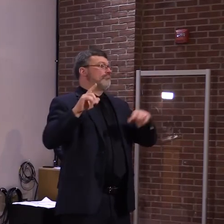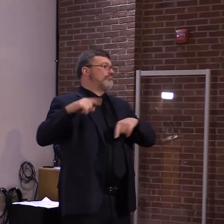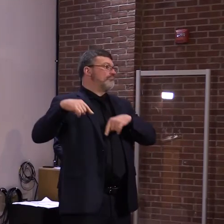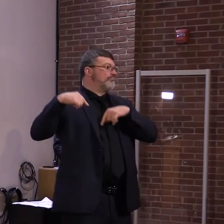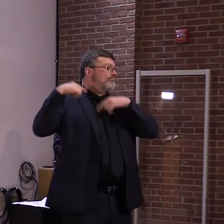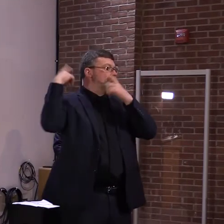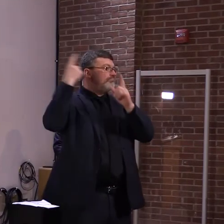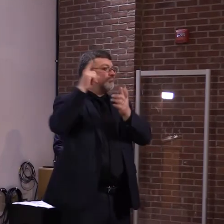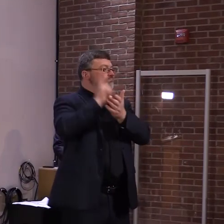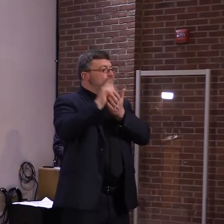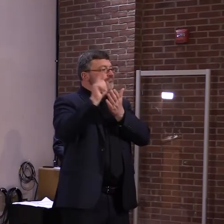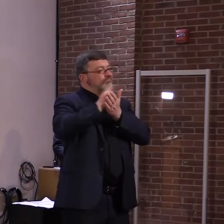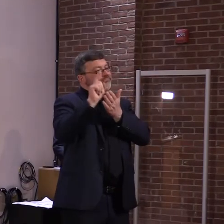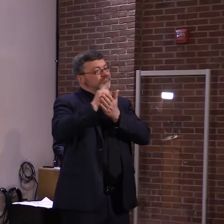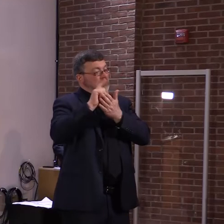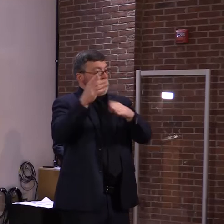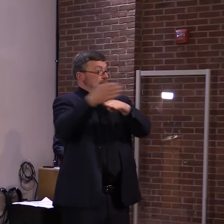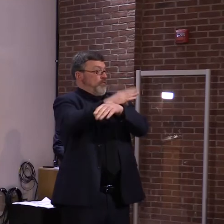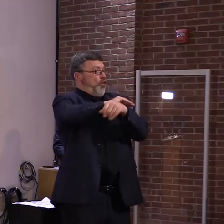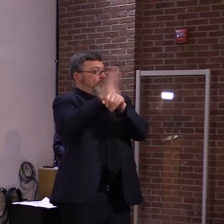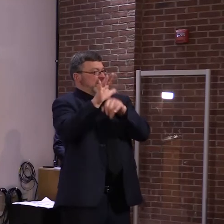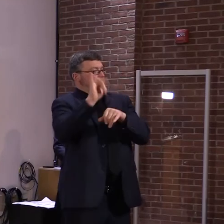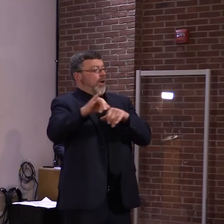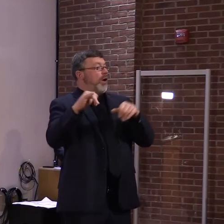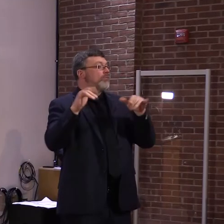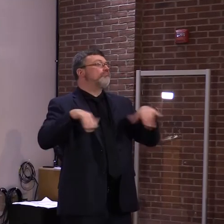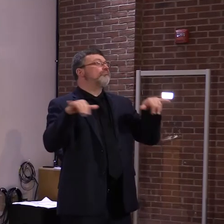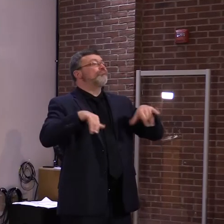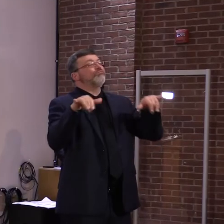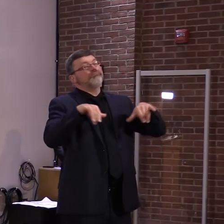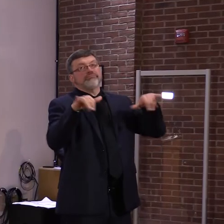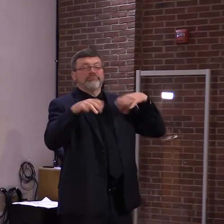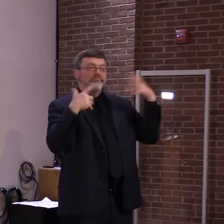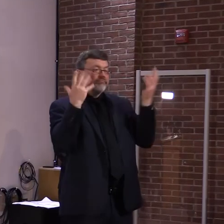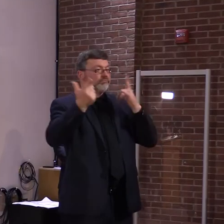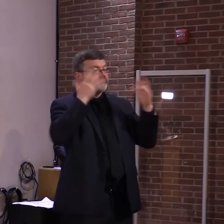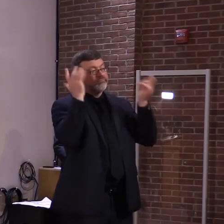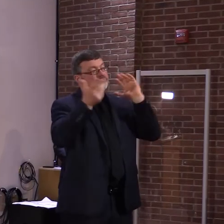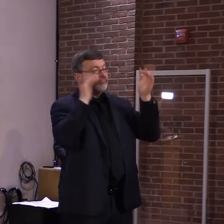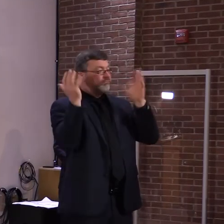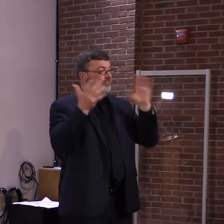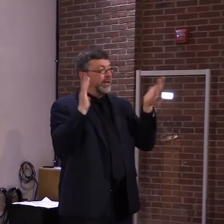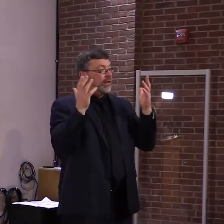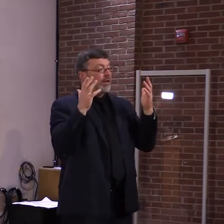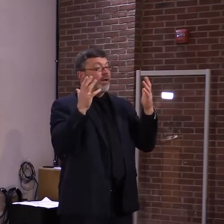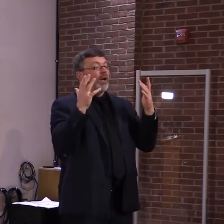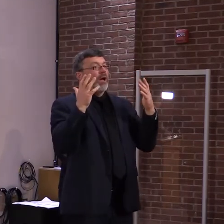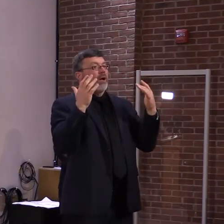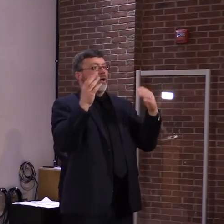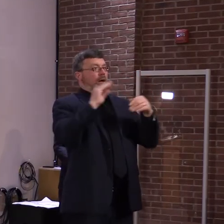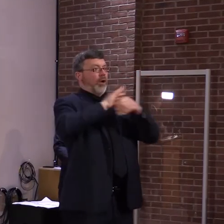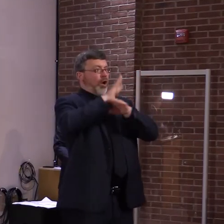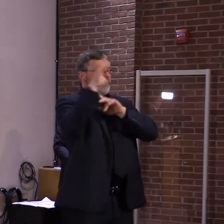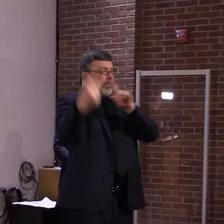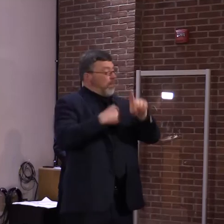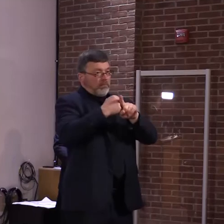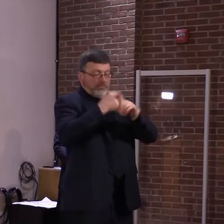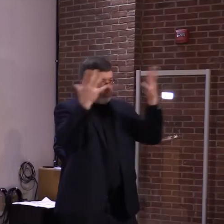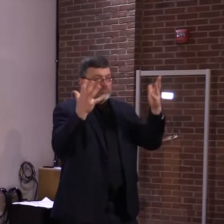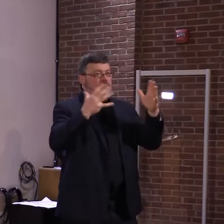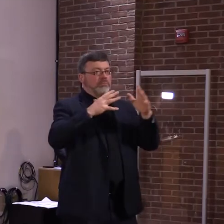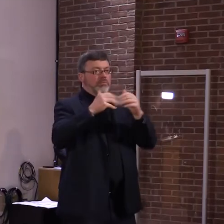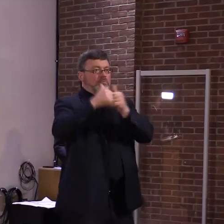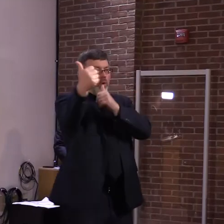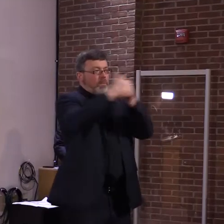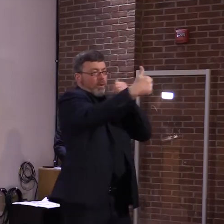the question and answers in those press briefings. We've enjoyed what we have today, hearing